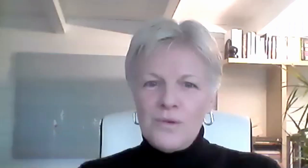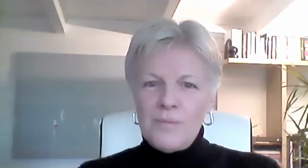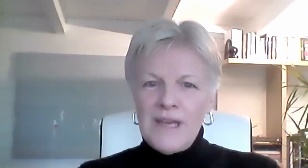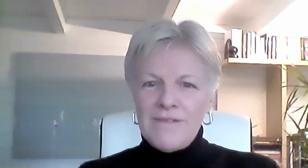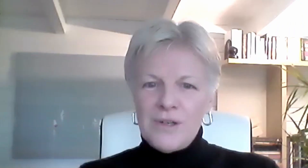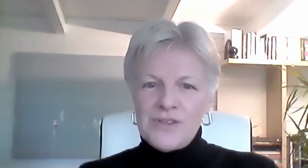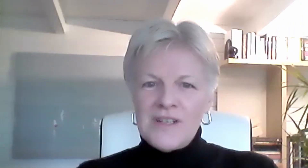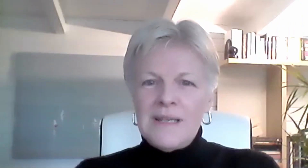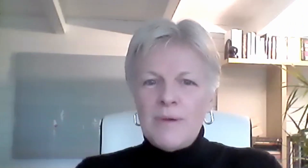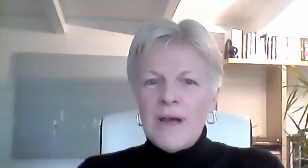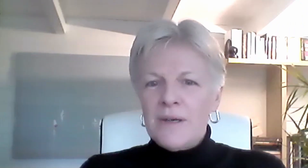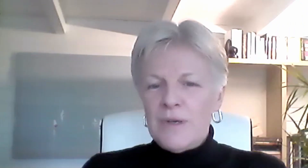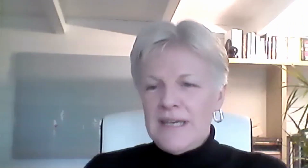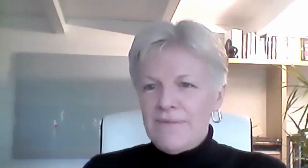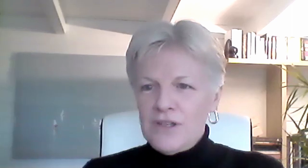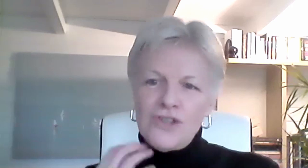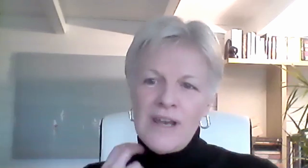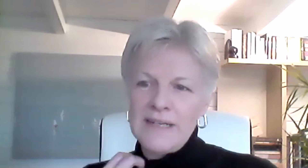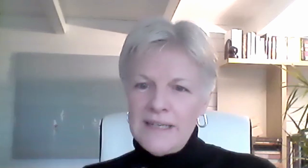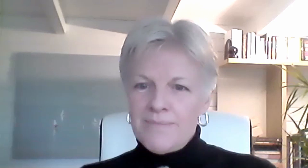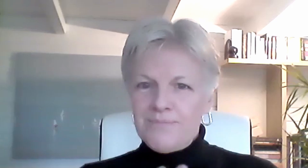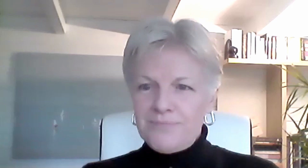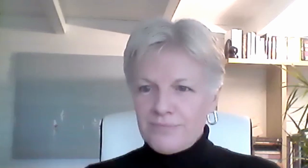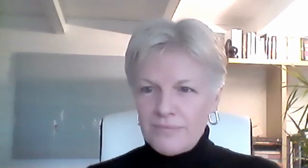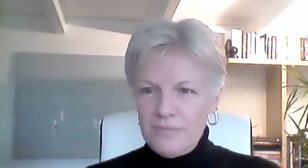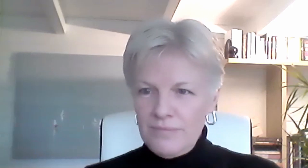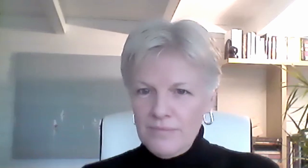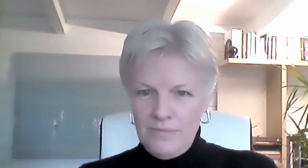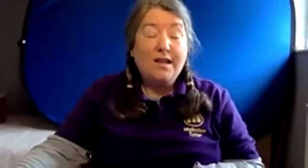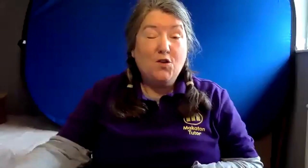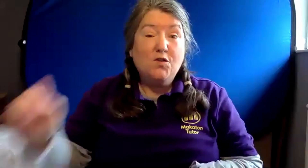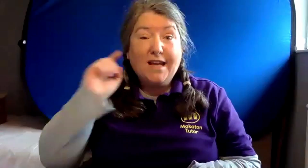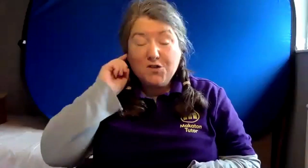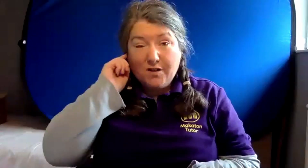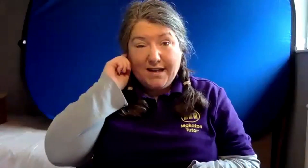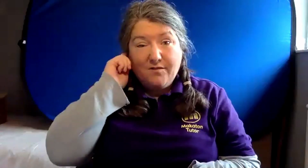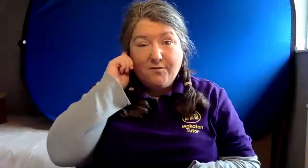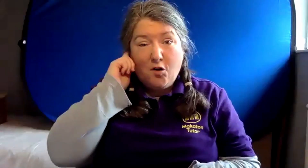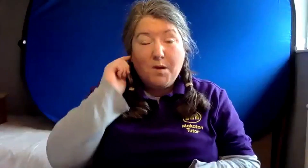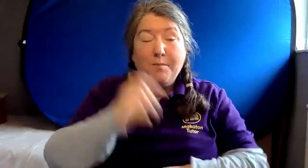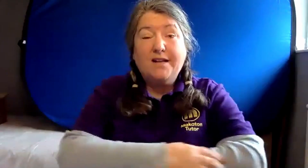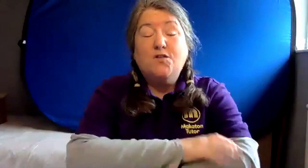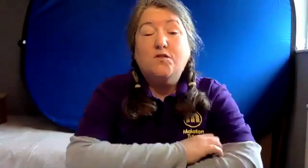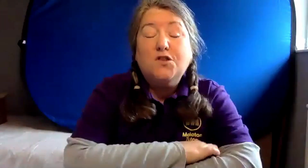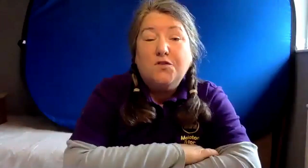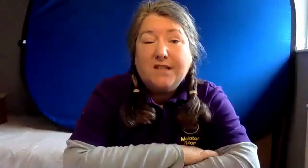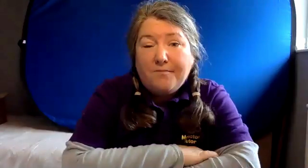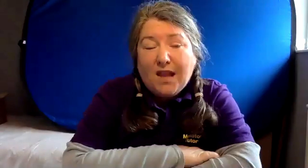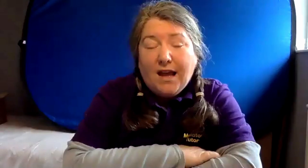So we have a question, Libby, where can we get the training? Well, you could get training from a Makaton tutor, and